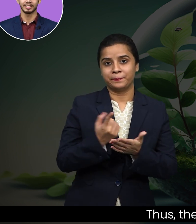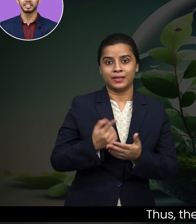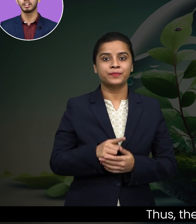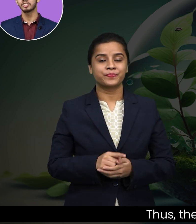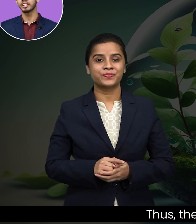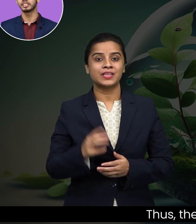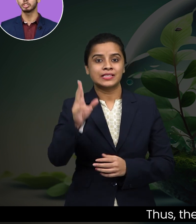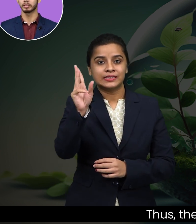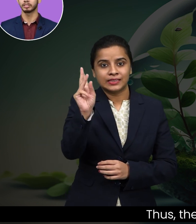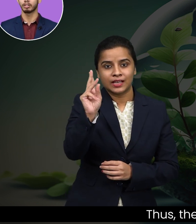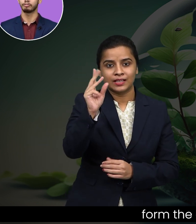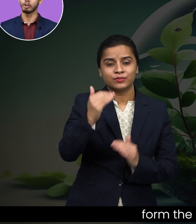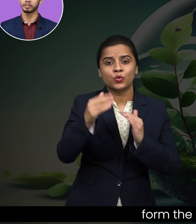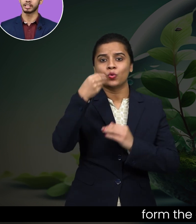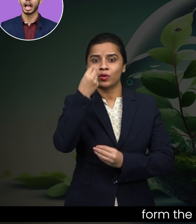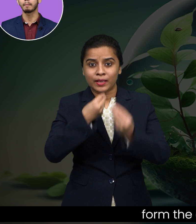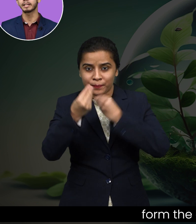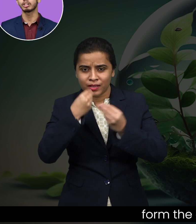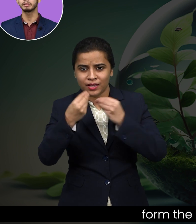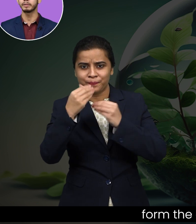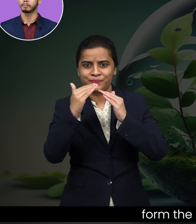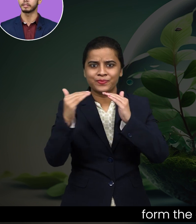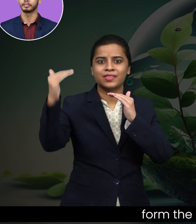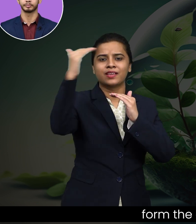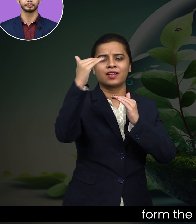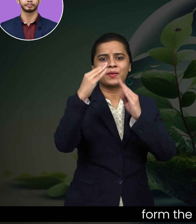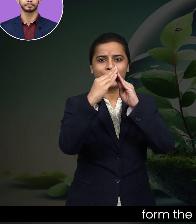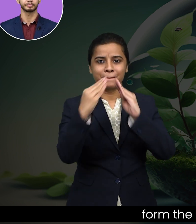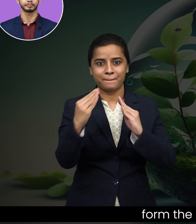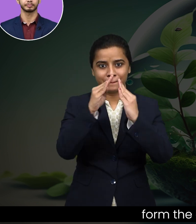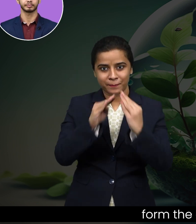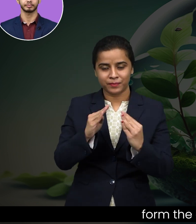Thus, the tertiary consumers form the apex of the pyramid.